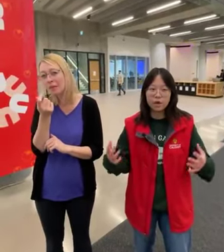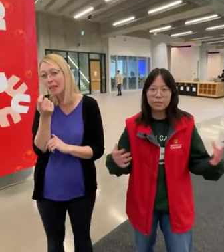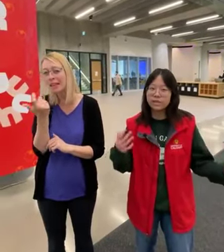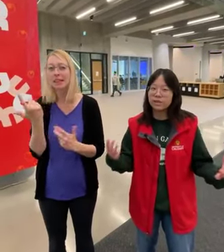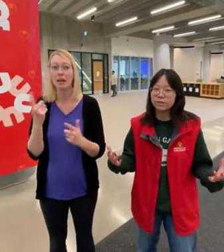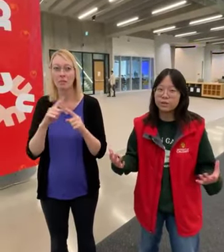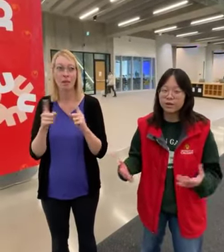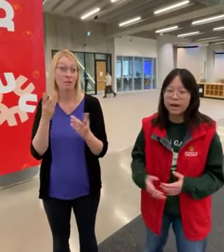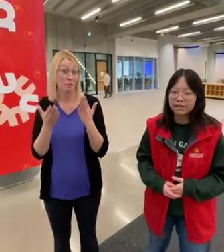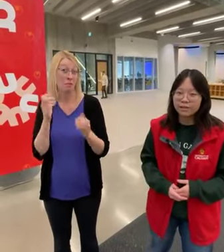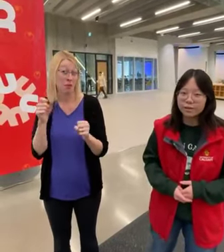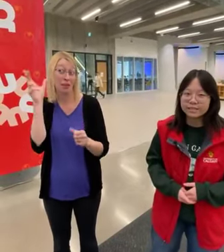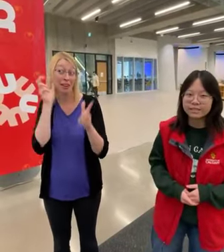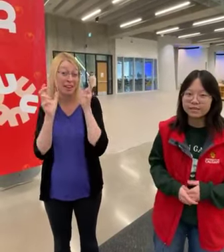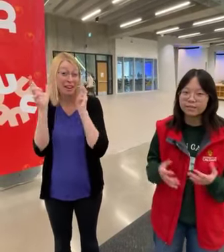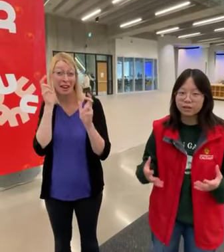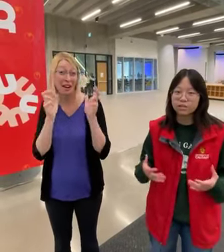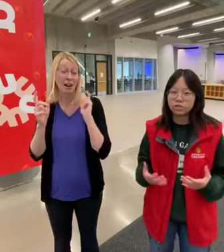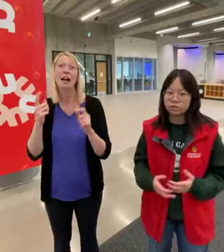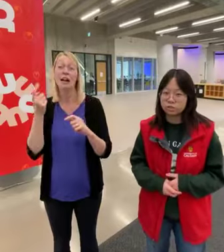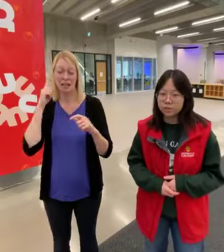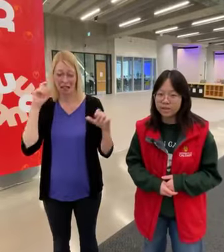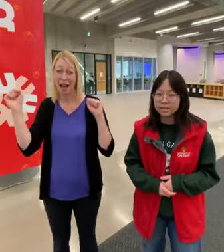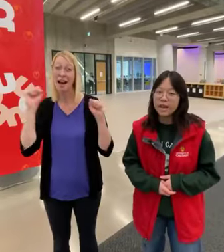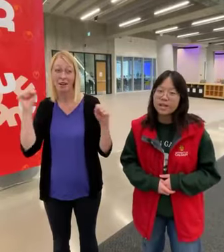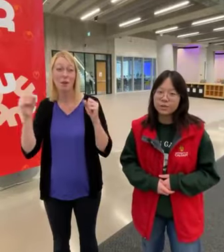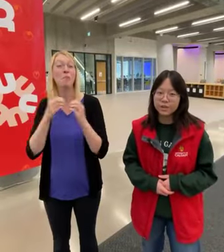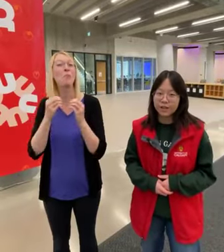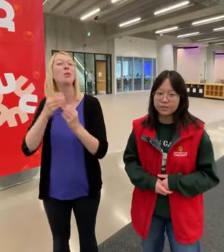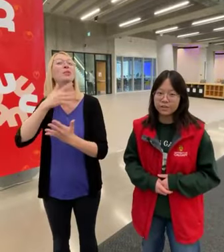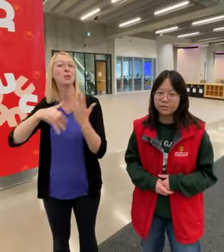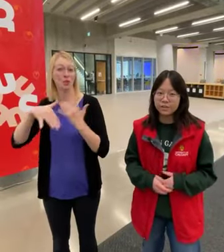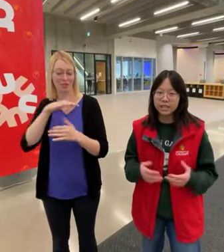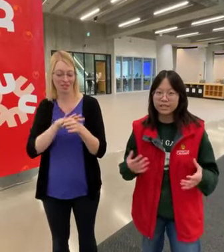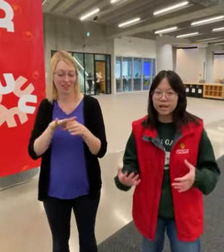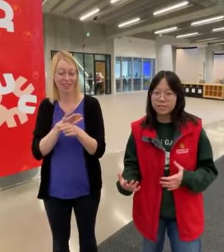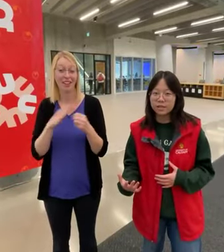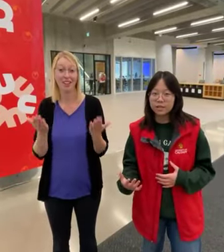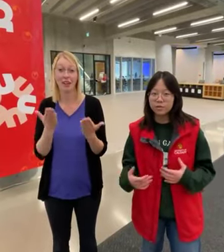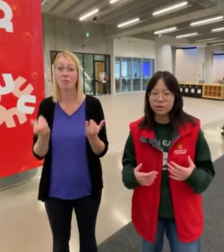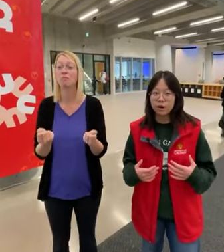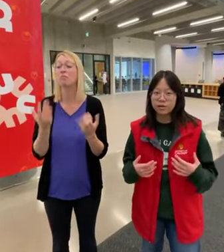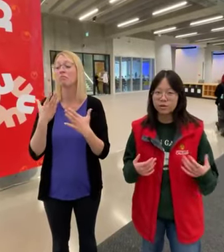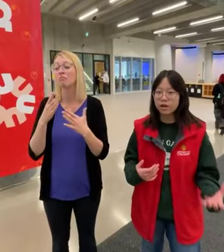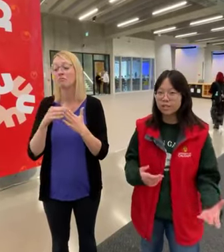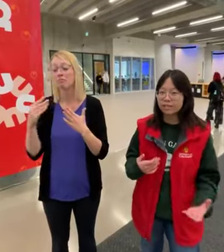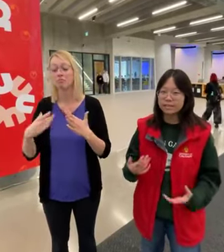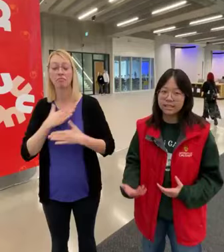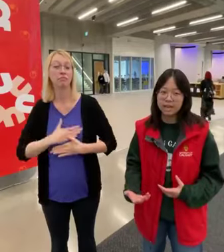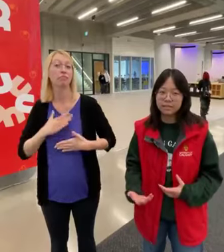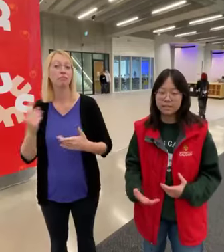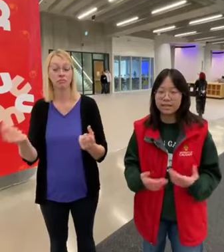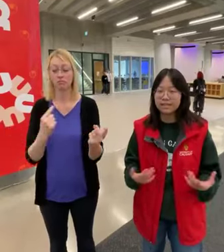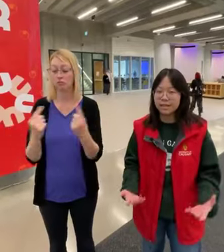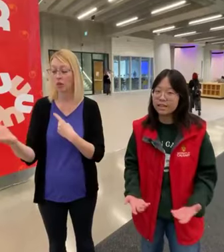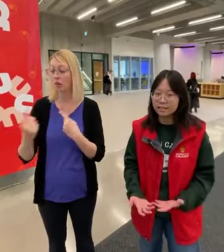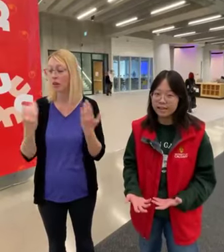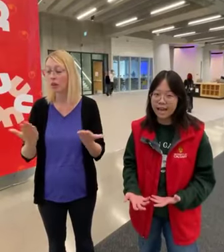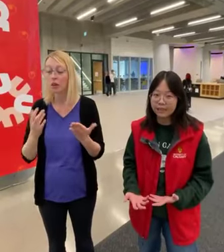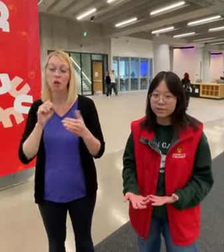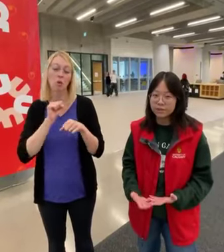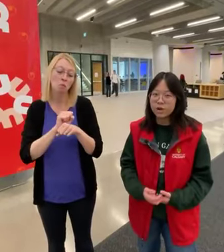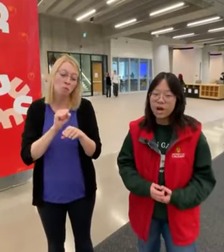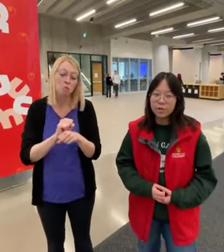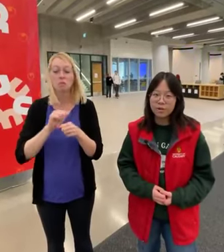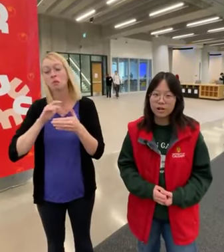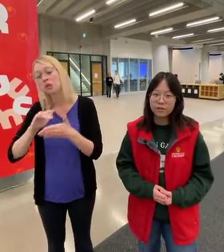except as you can probably hear with all the background noise, it is a very social space. So a lot of students will like to come here and work on projects, assignments, any studying